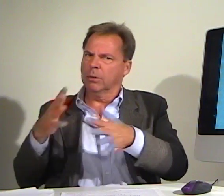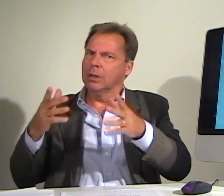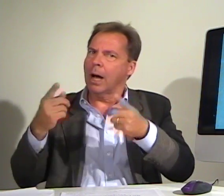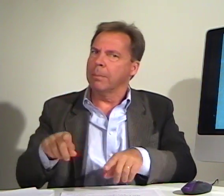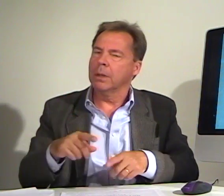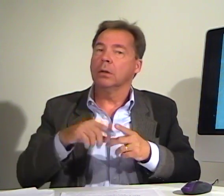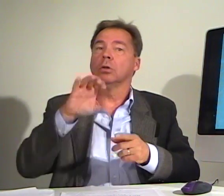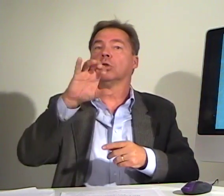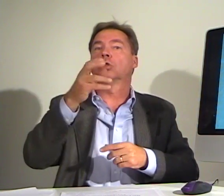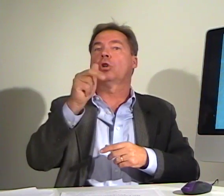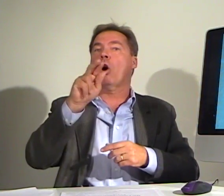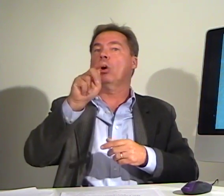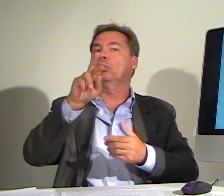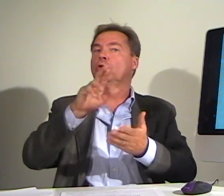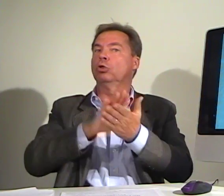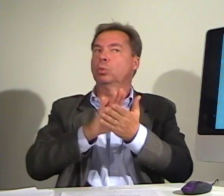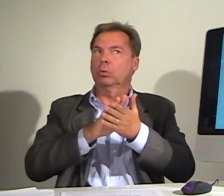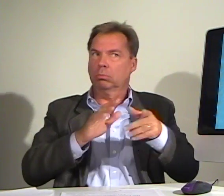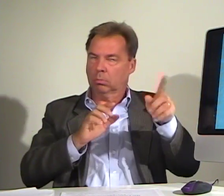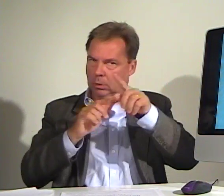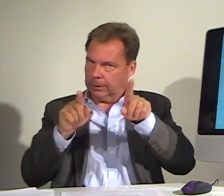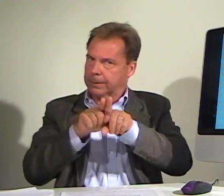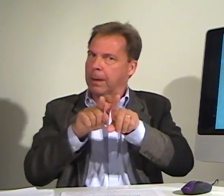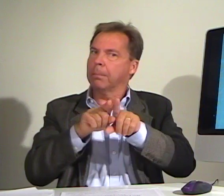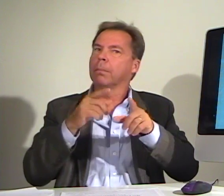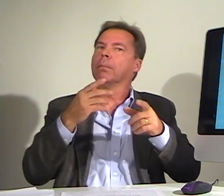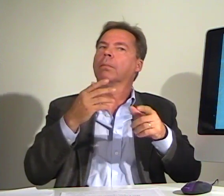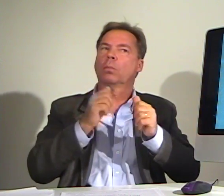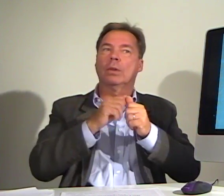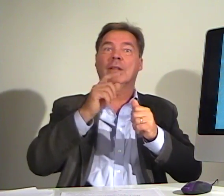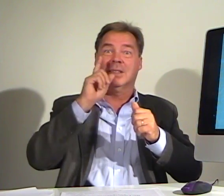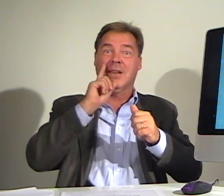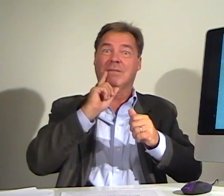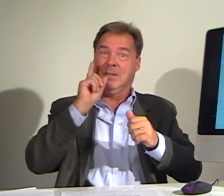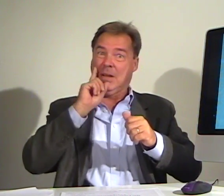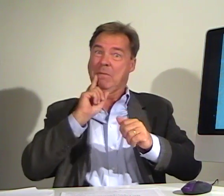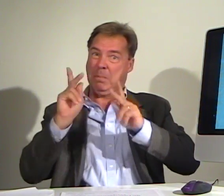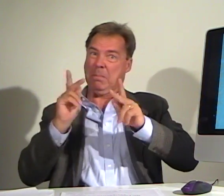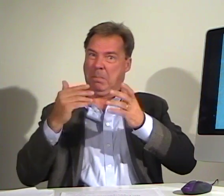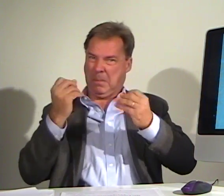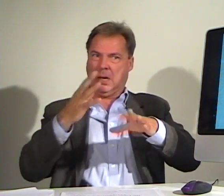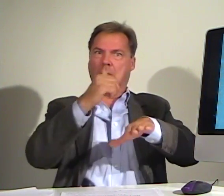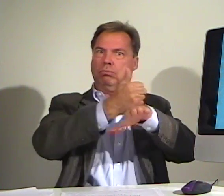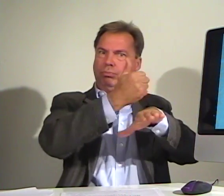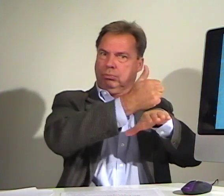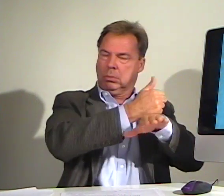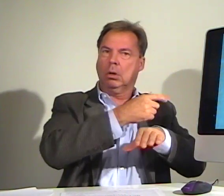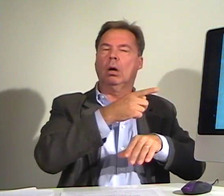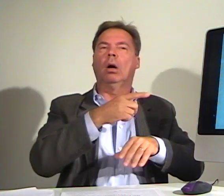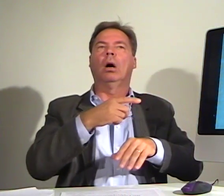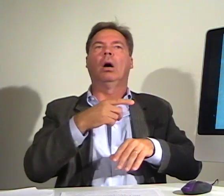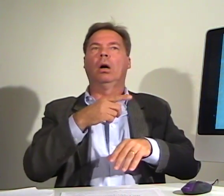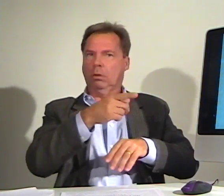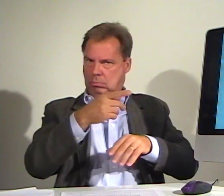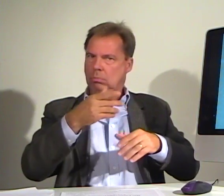It's a smaller percentage, but it's still allowed. There are also charter schools that have that serve many